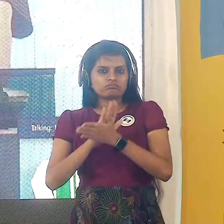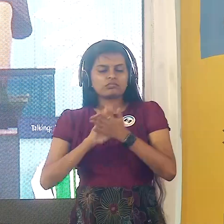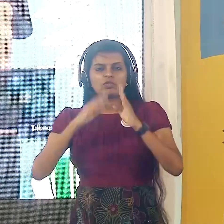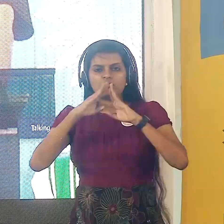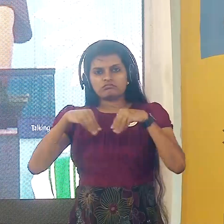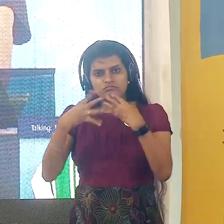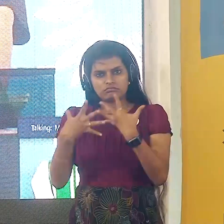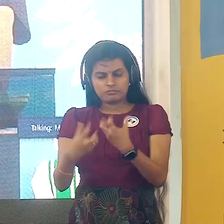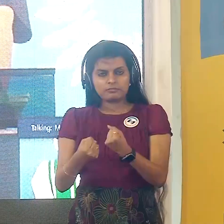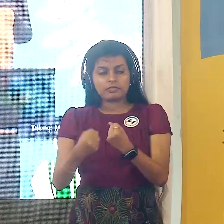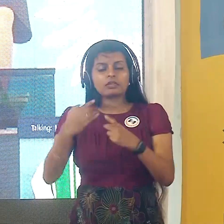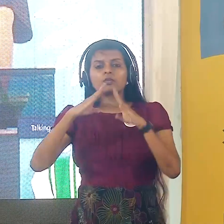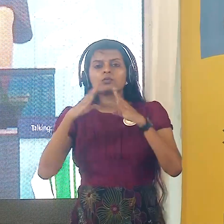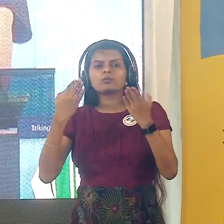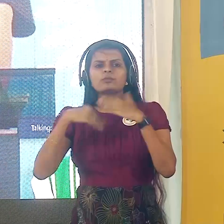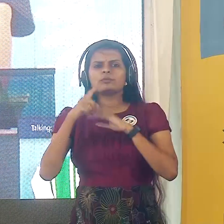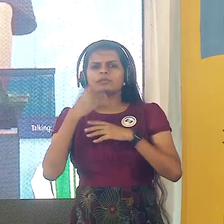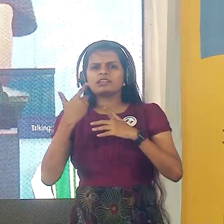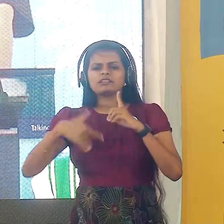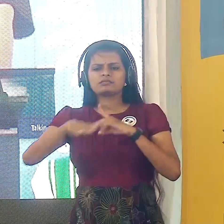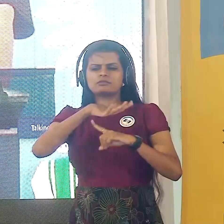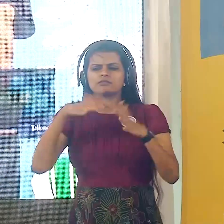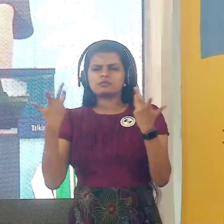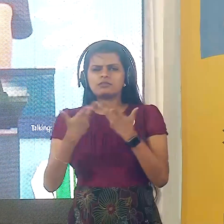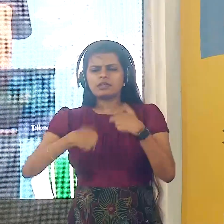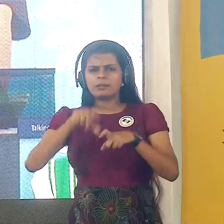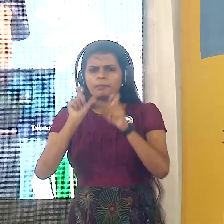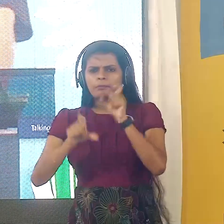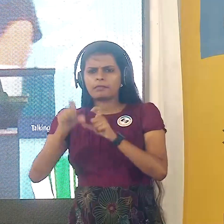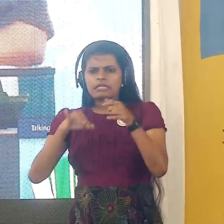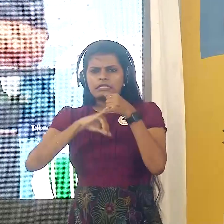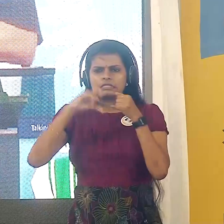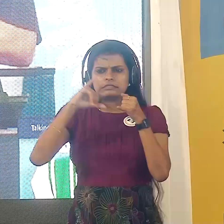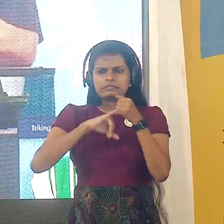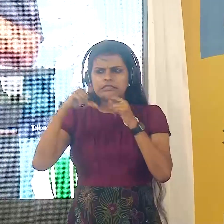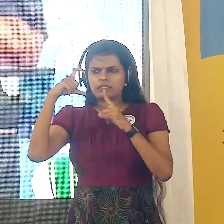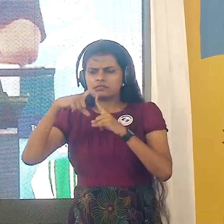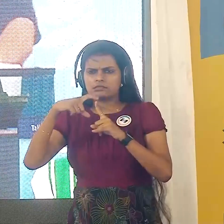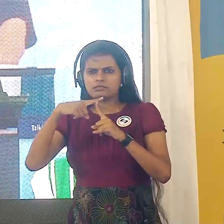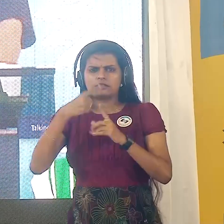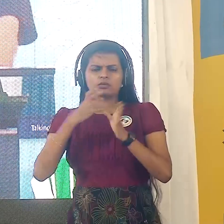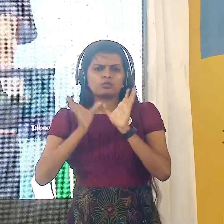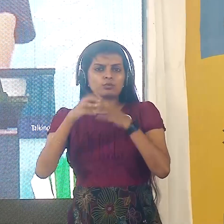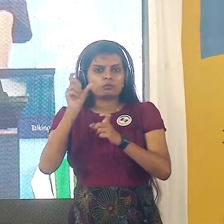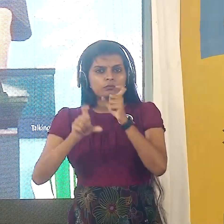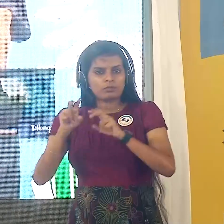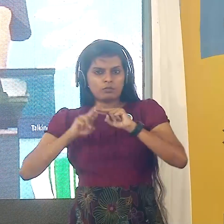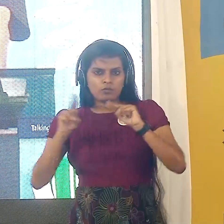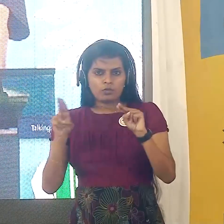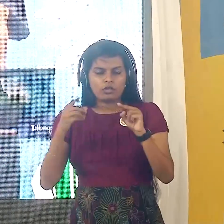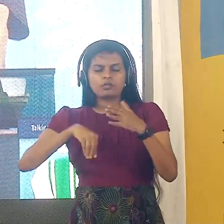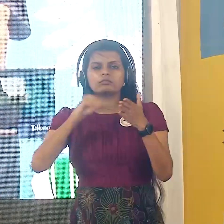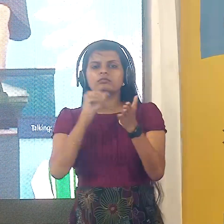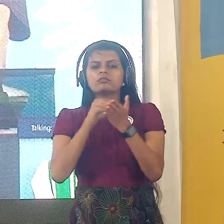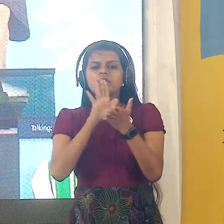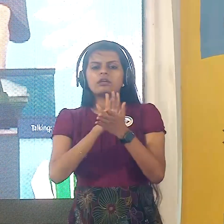at all. It also, in the case of people of the scheduled castes and tribes, about almost 1 lakh houses